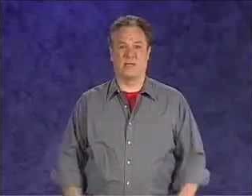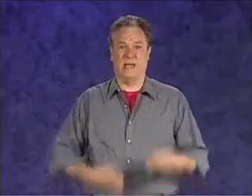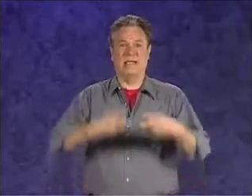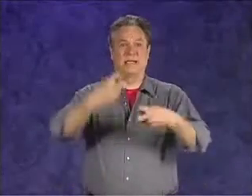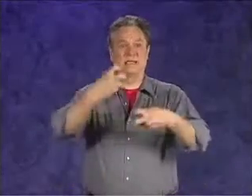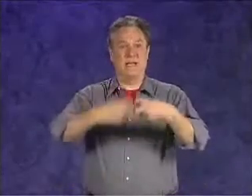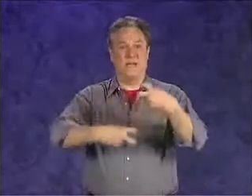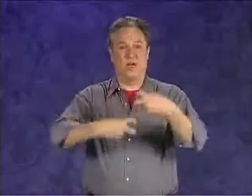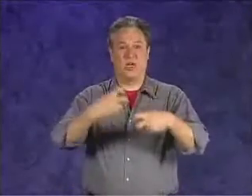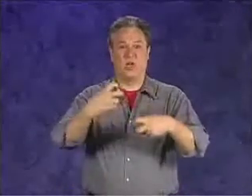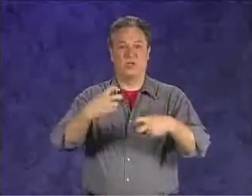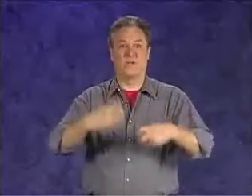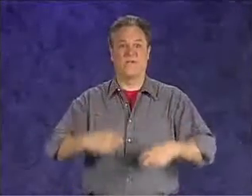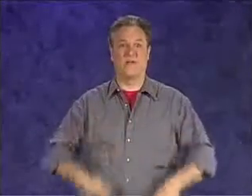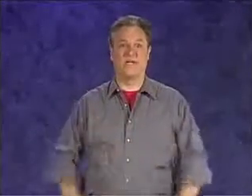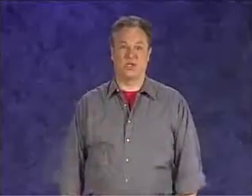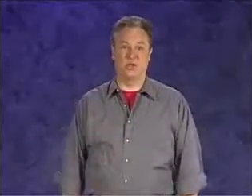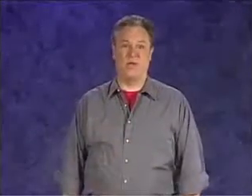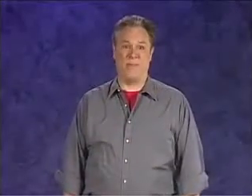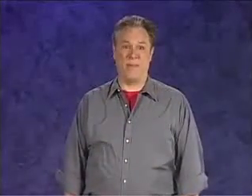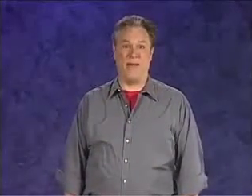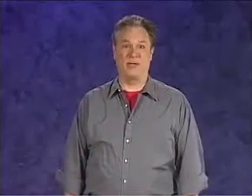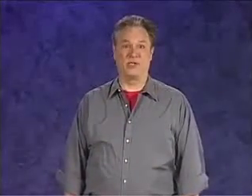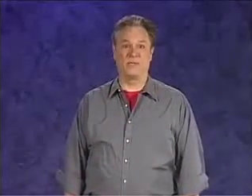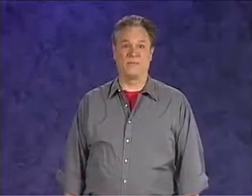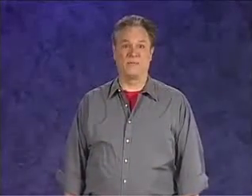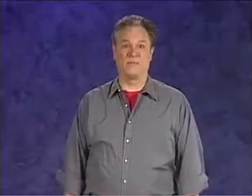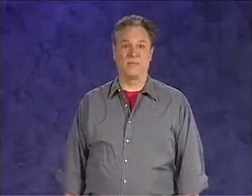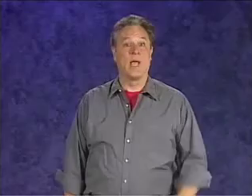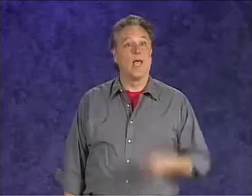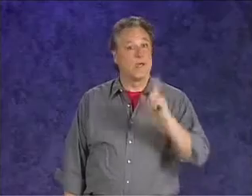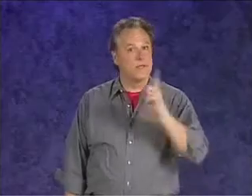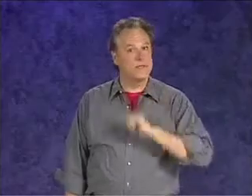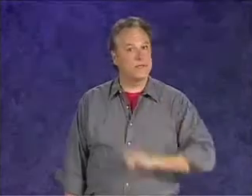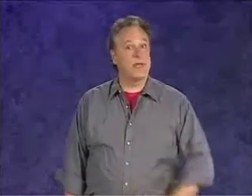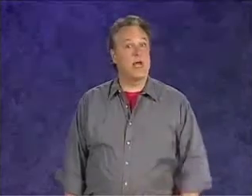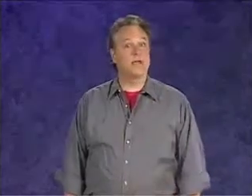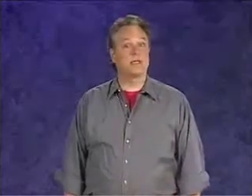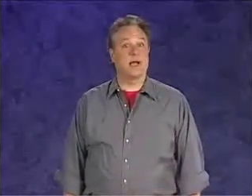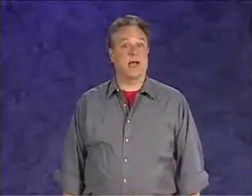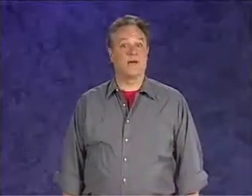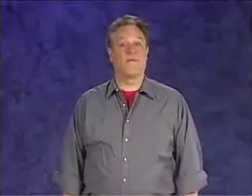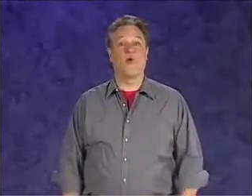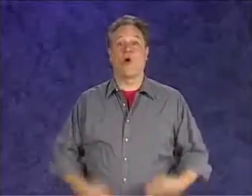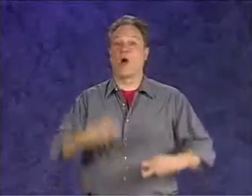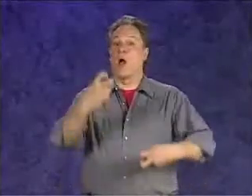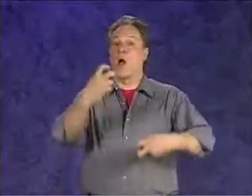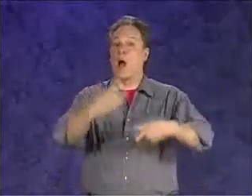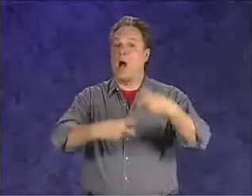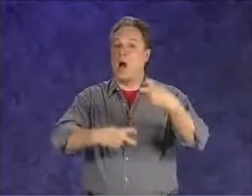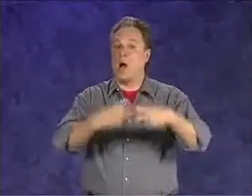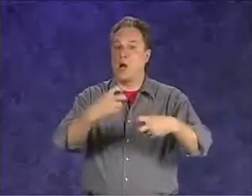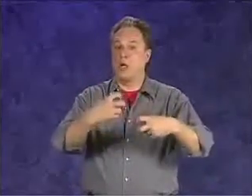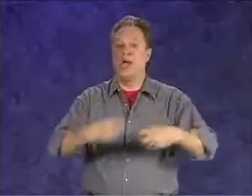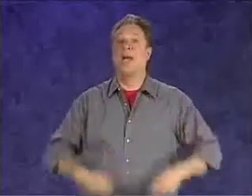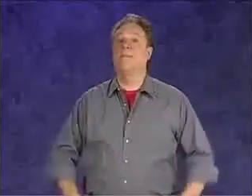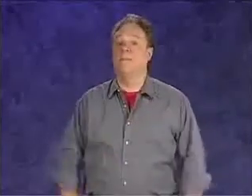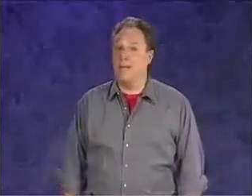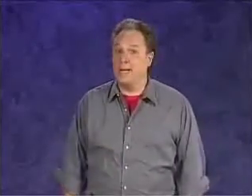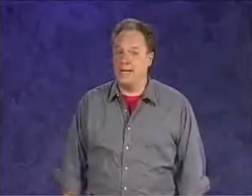it's difficult to find two that match. This is another sign for hard,